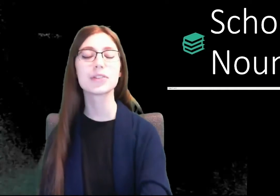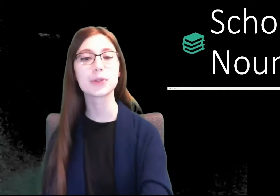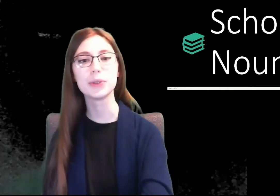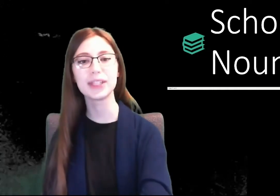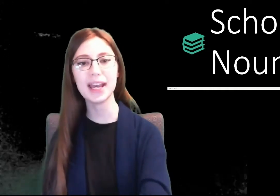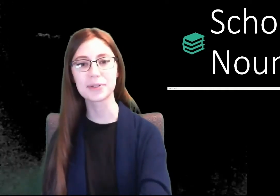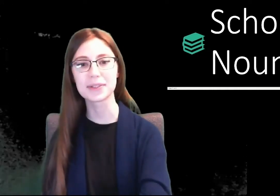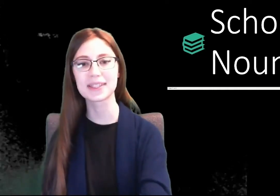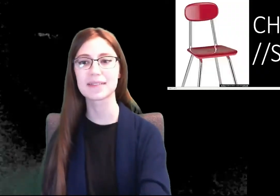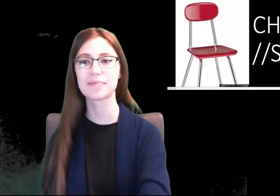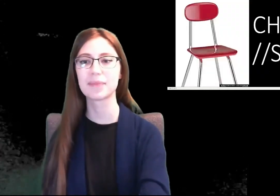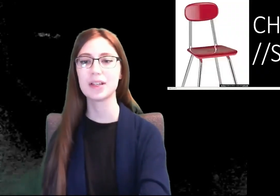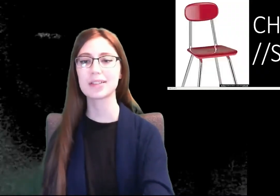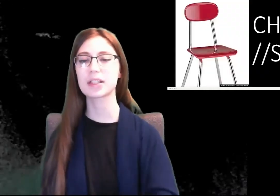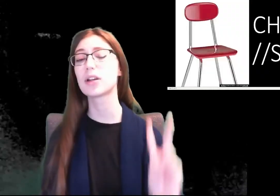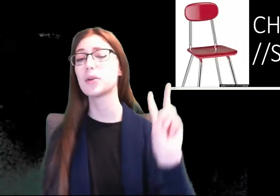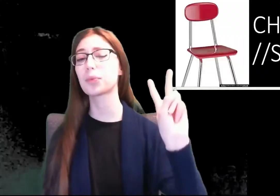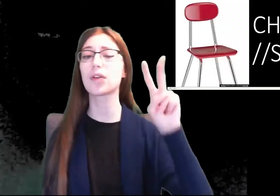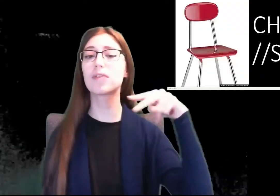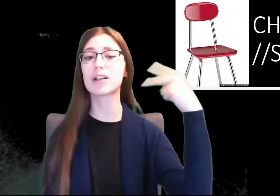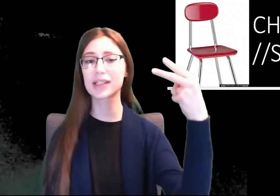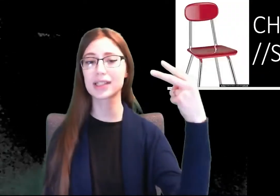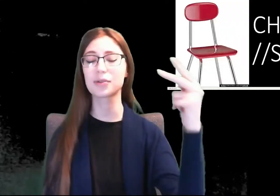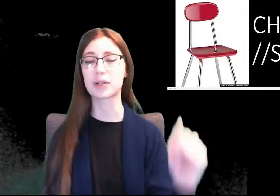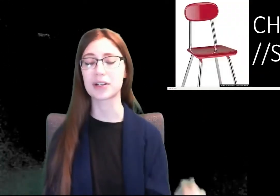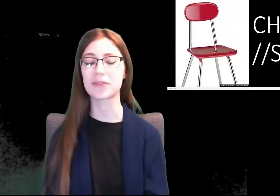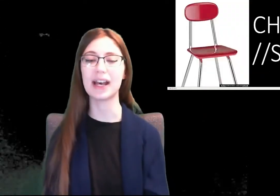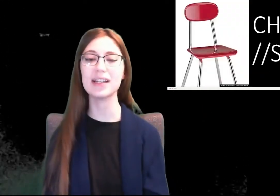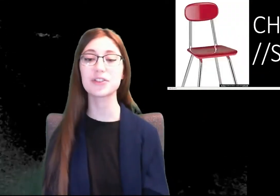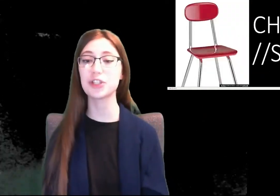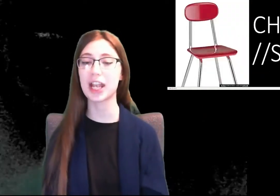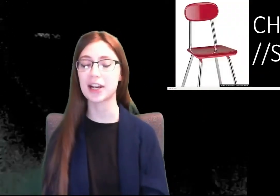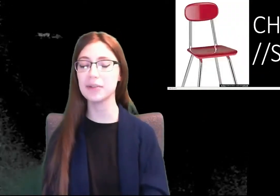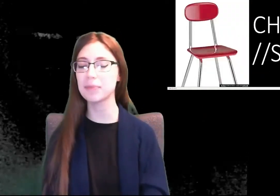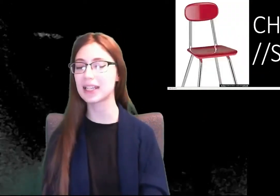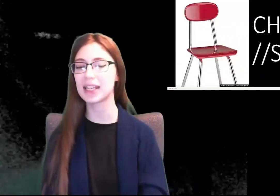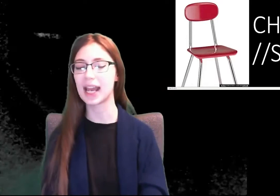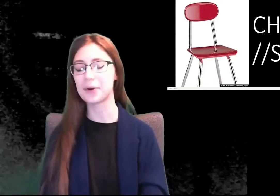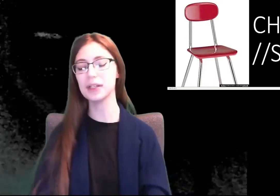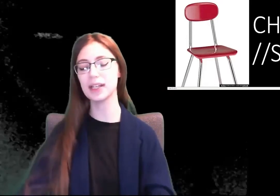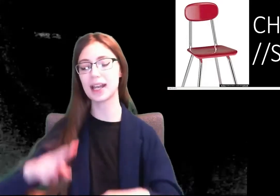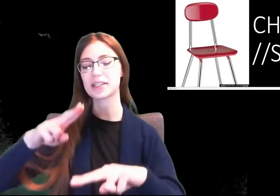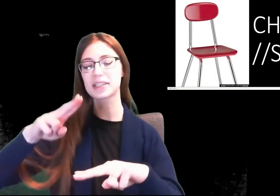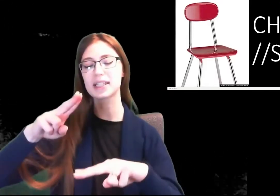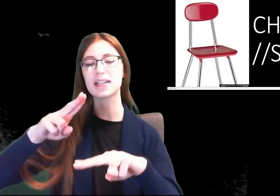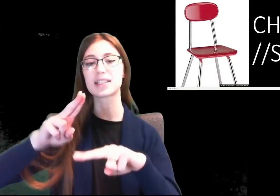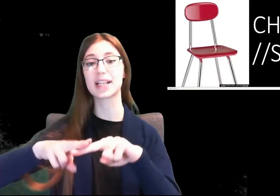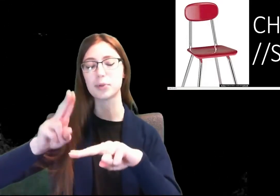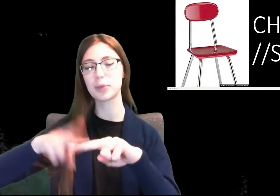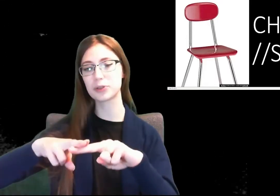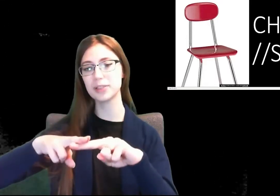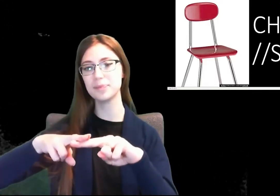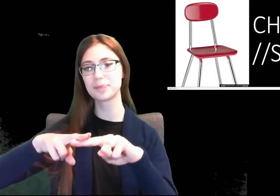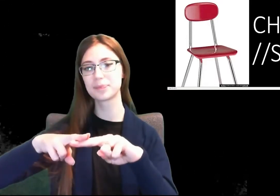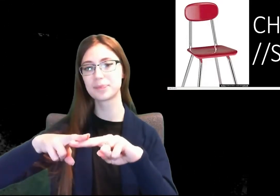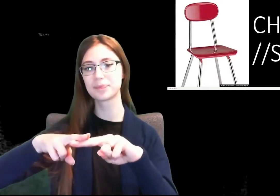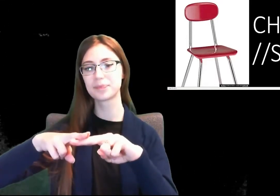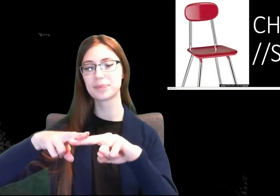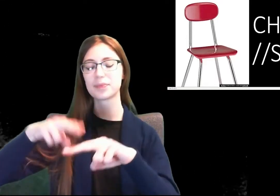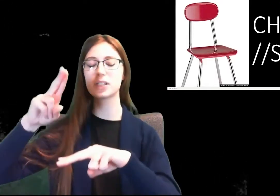School nouns. We're going to reverse the order of that. Chair, being a noun, has the double motion. So